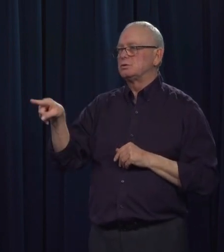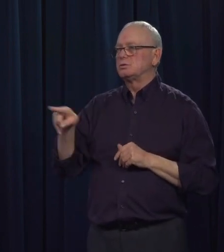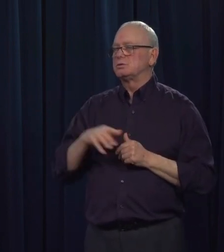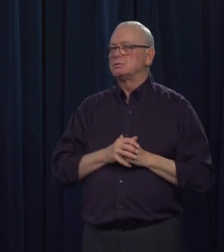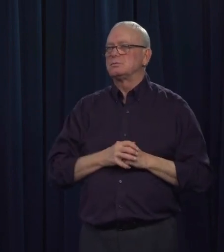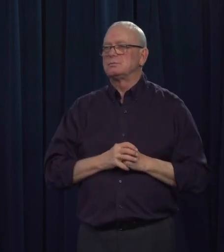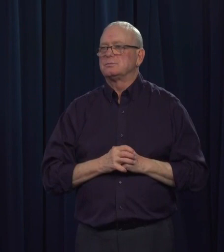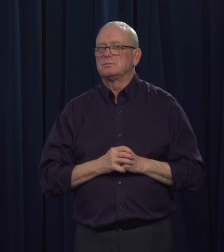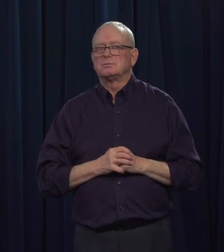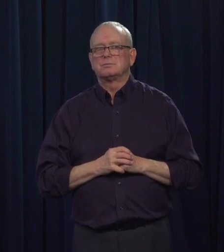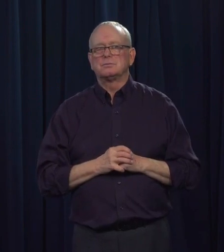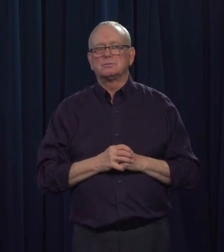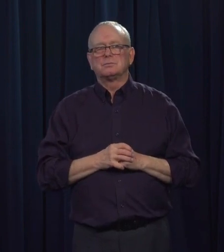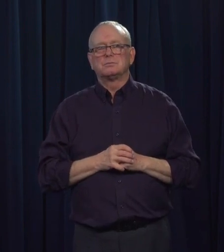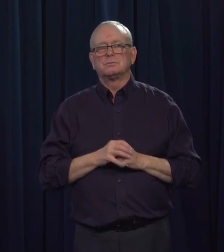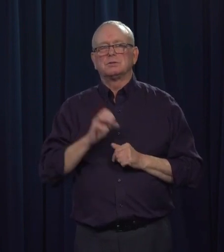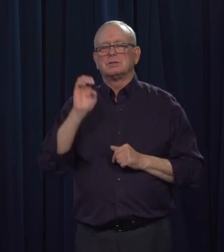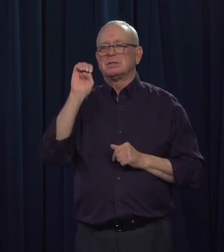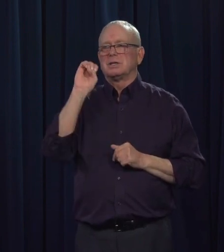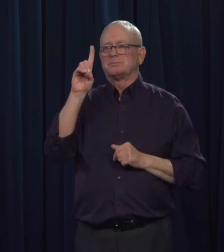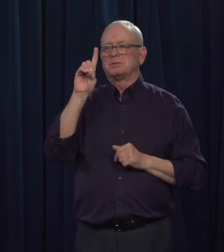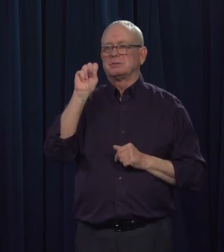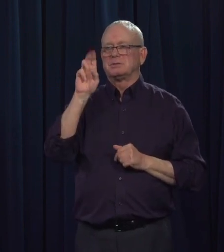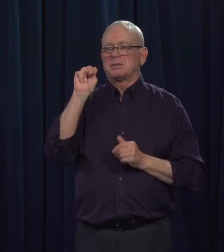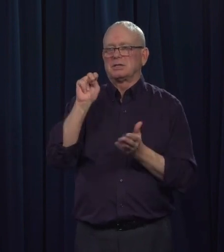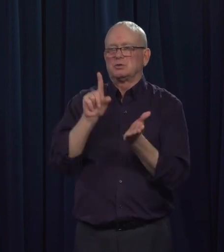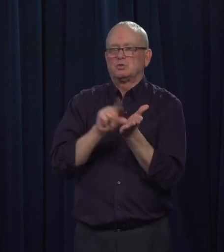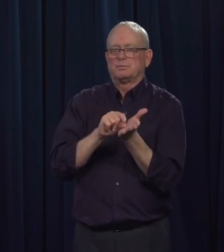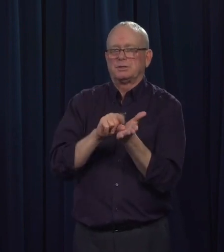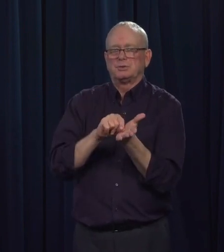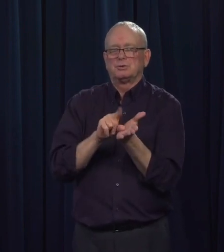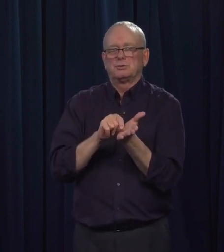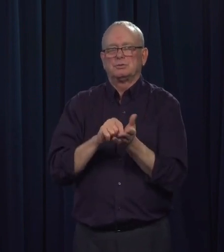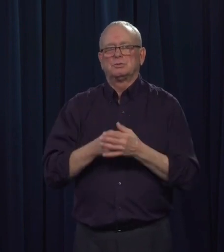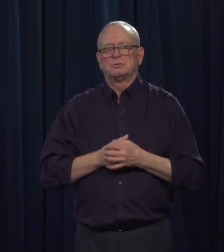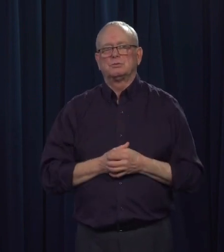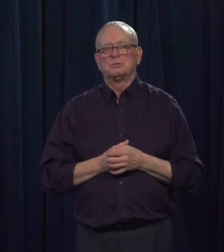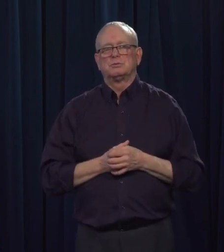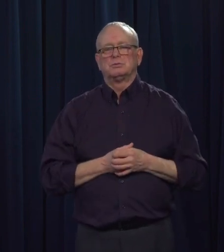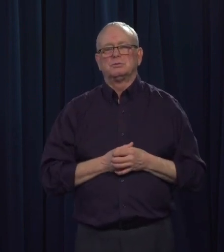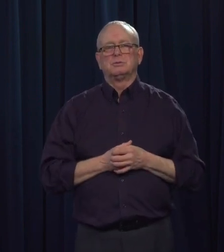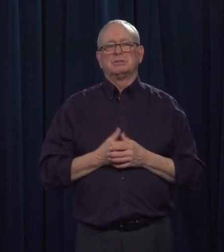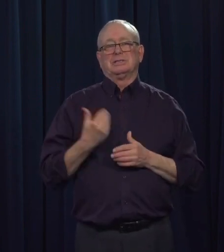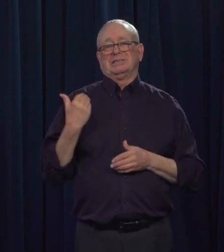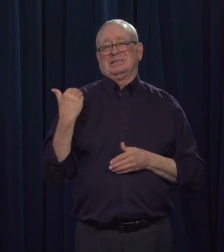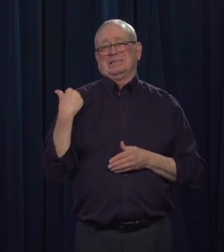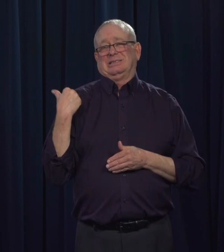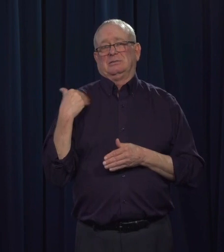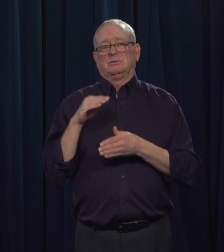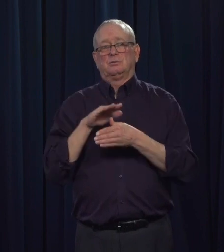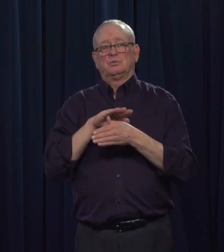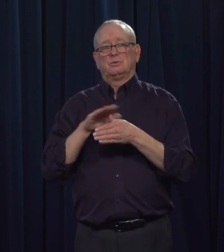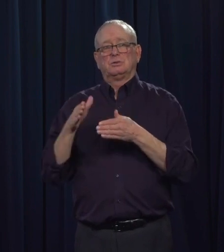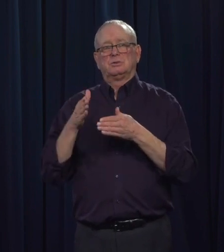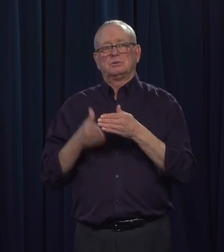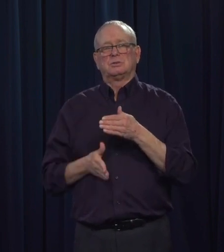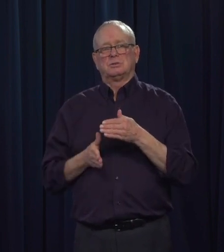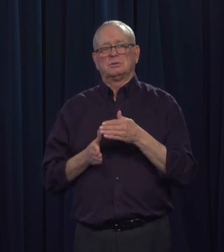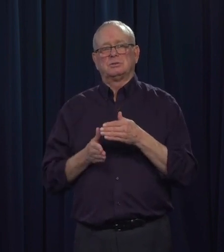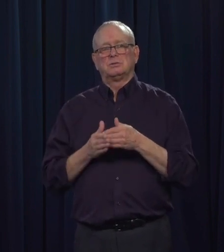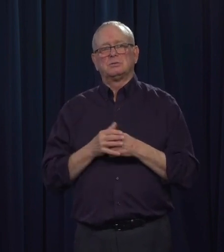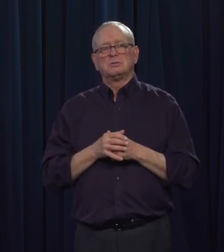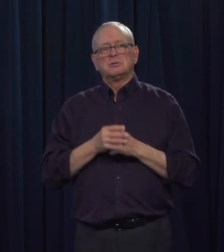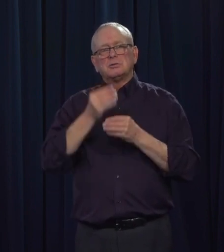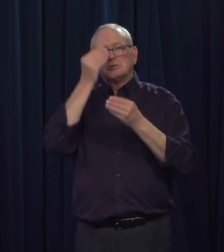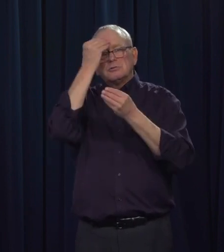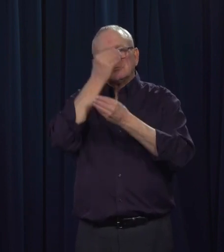Doctor. On the weekend, there were news reports that the Alberta government was set to